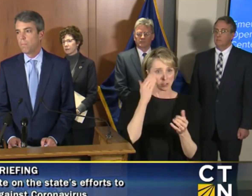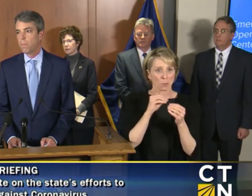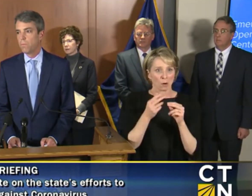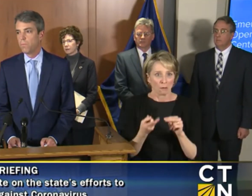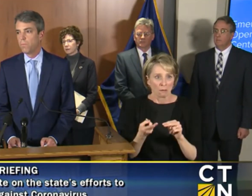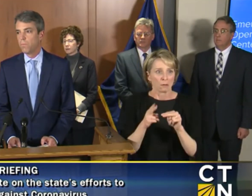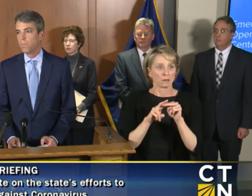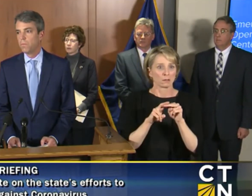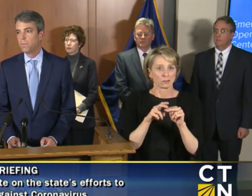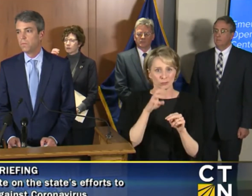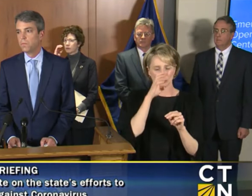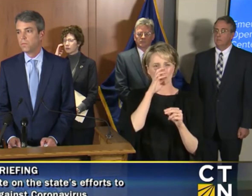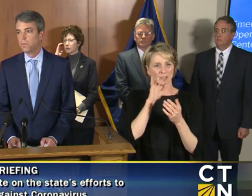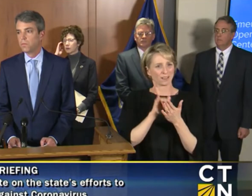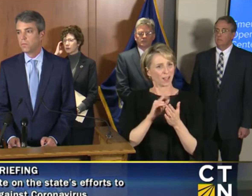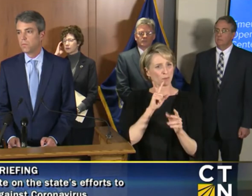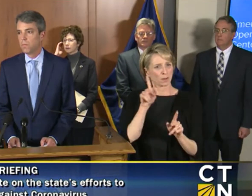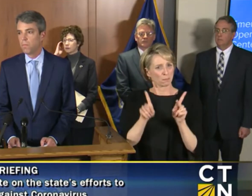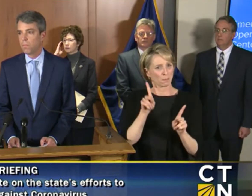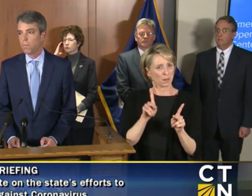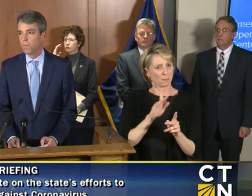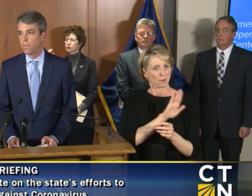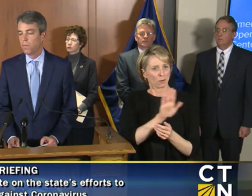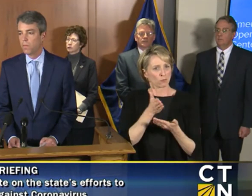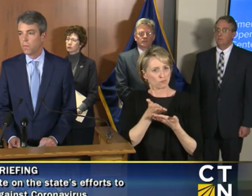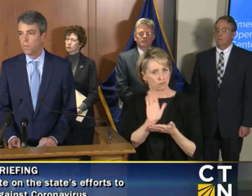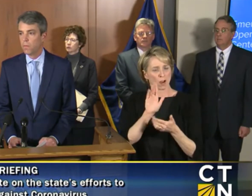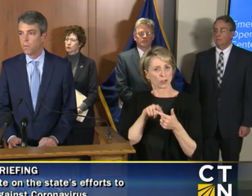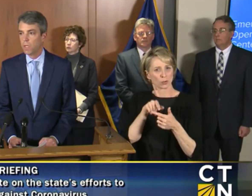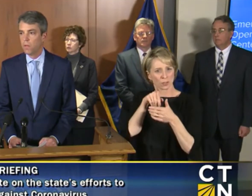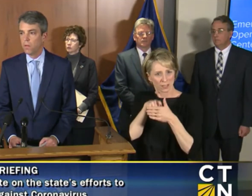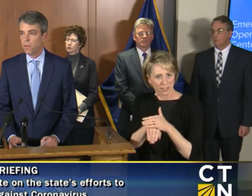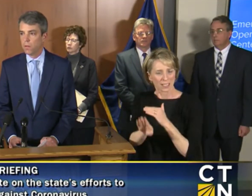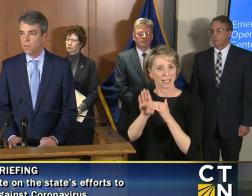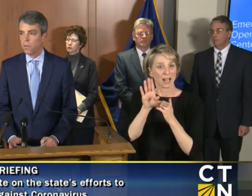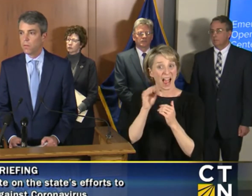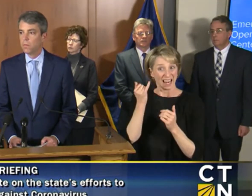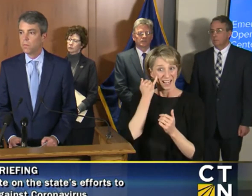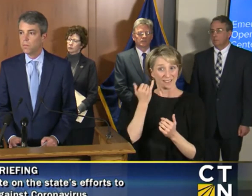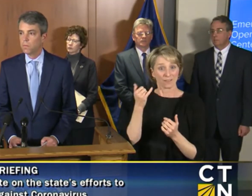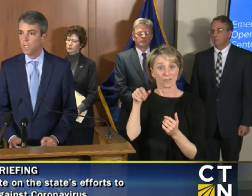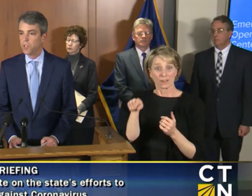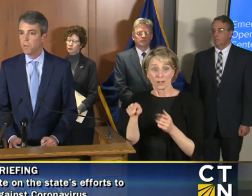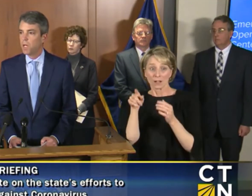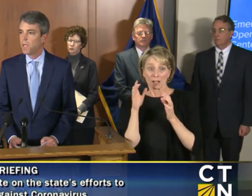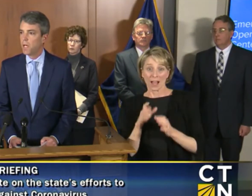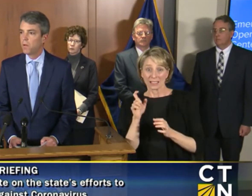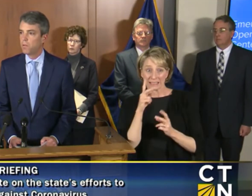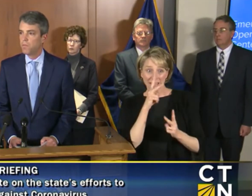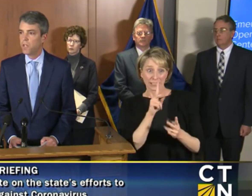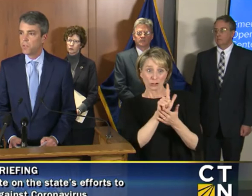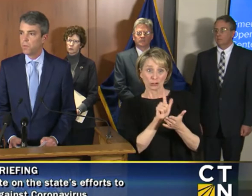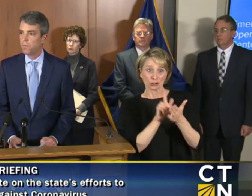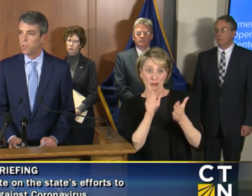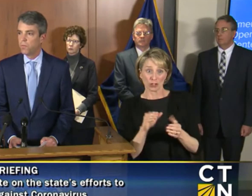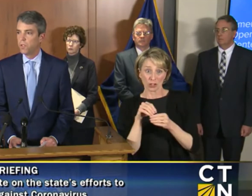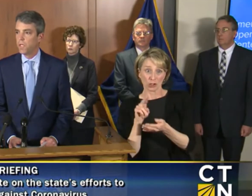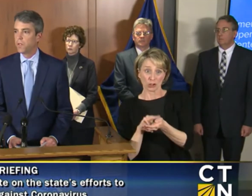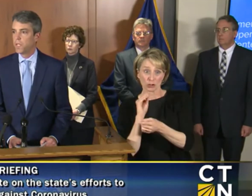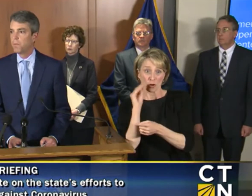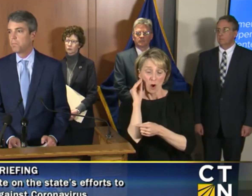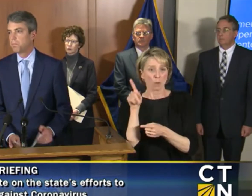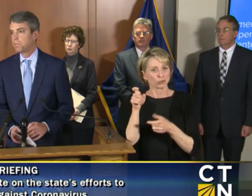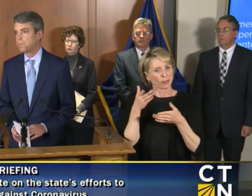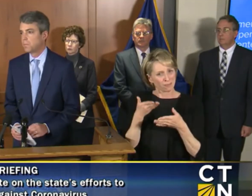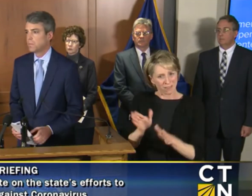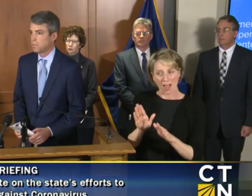of a constitutional right to an attorney. So when is the? It should be coming out very soon, hopefully later